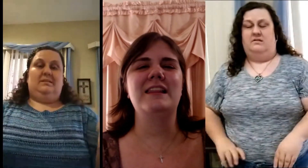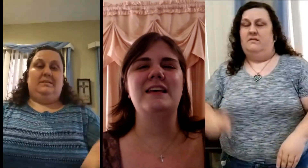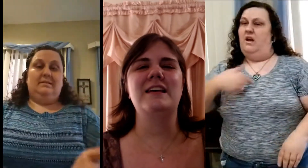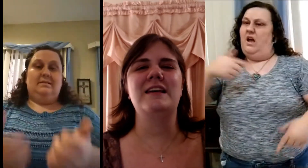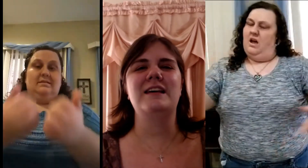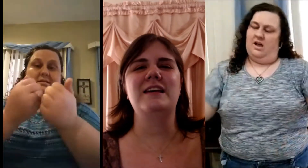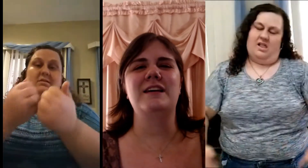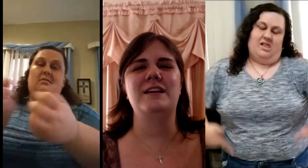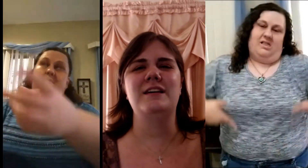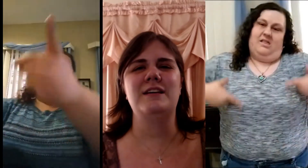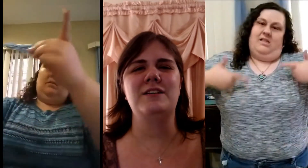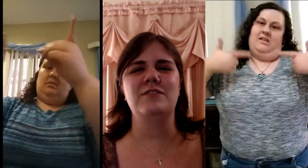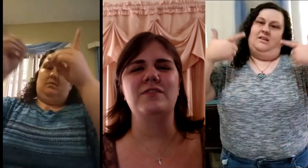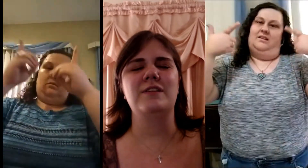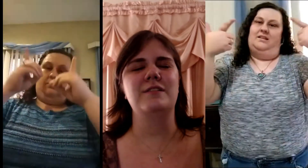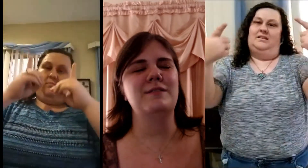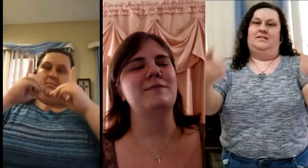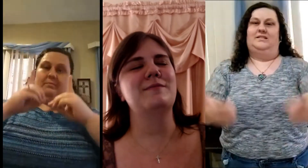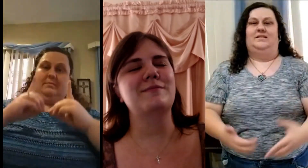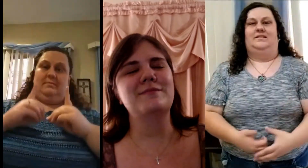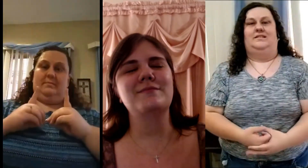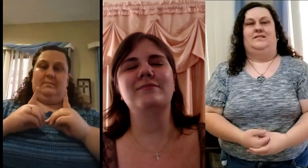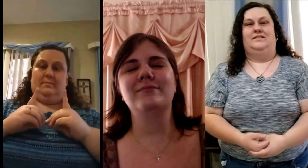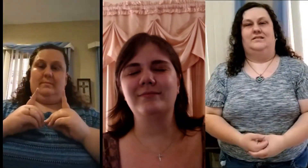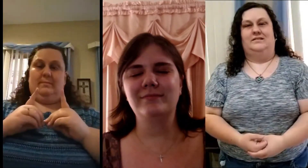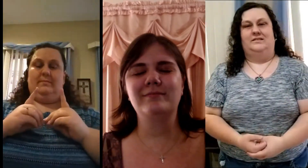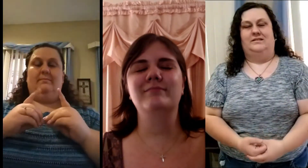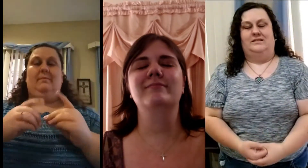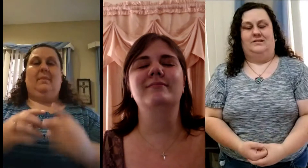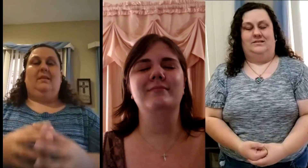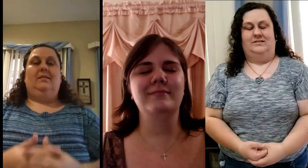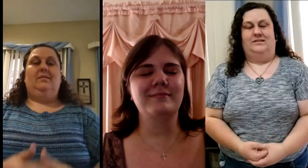I live.